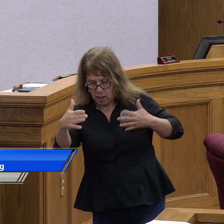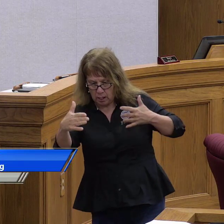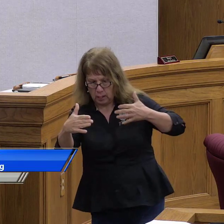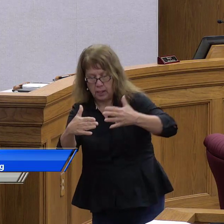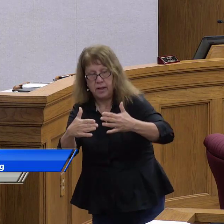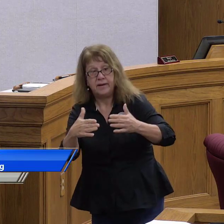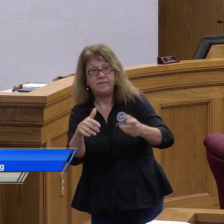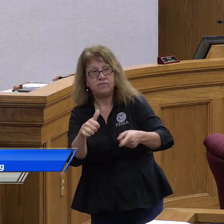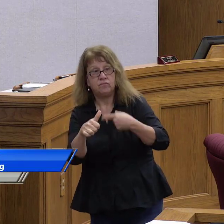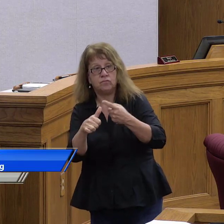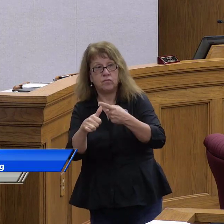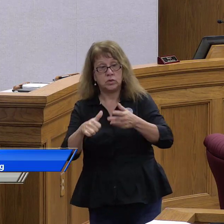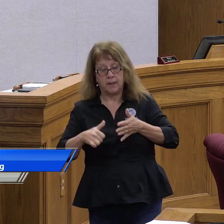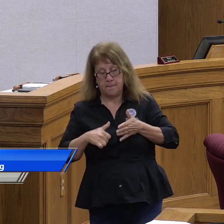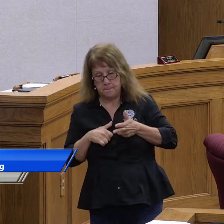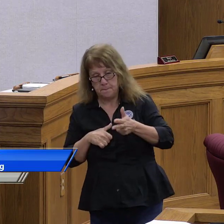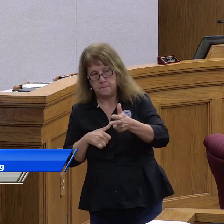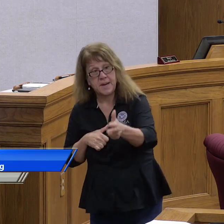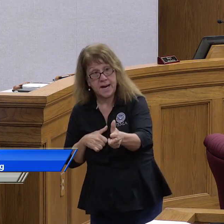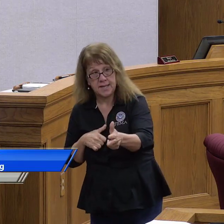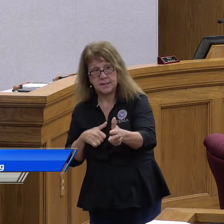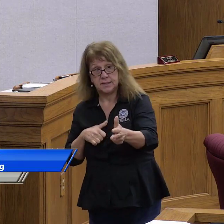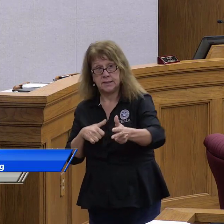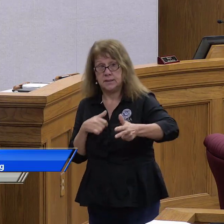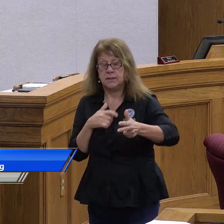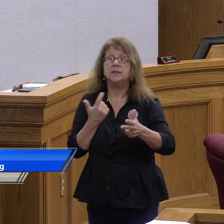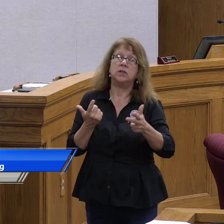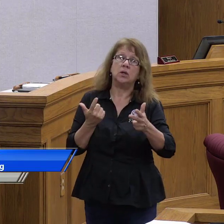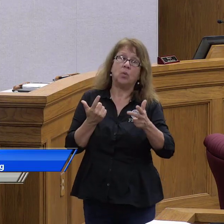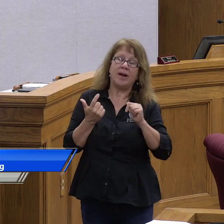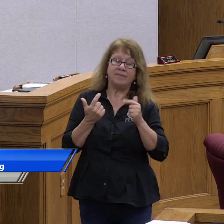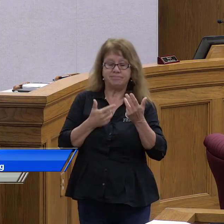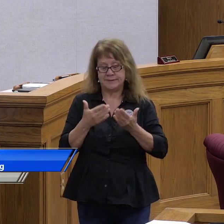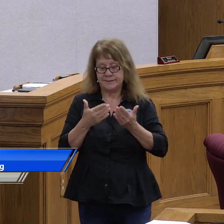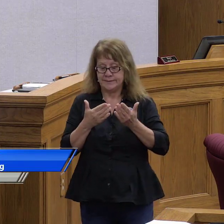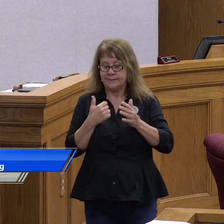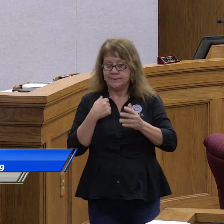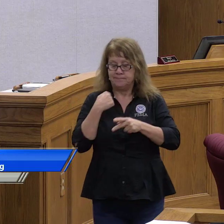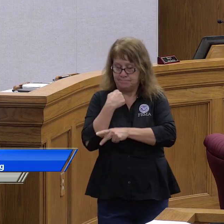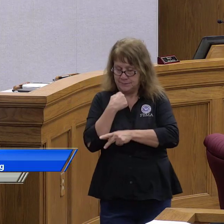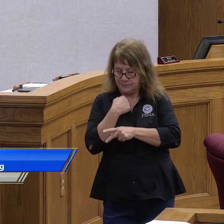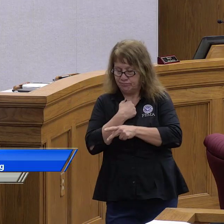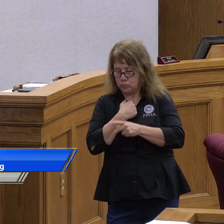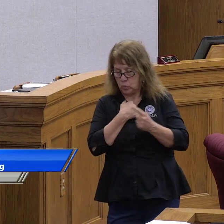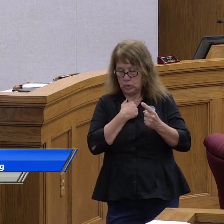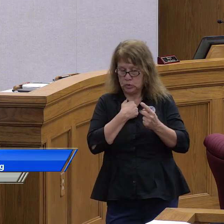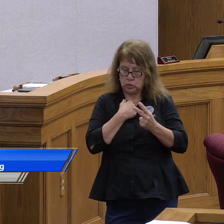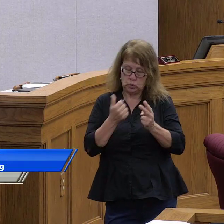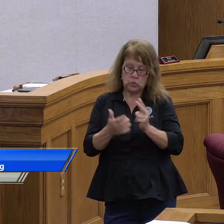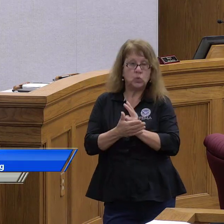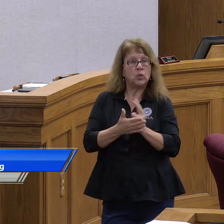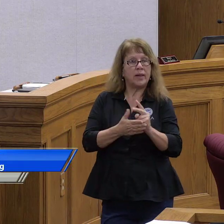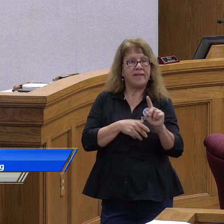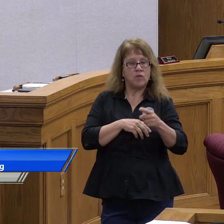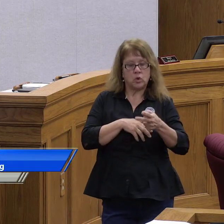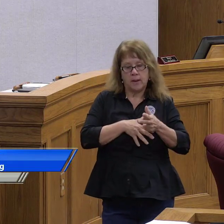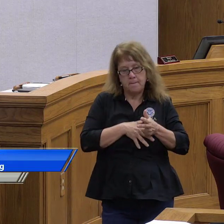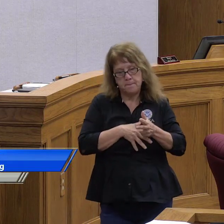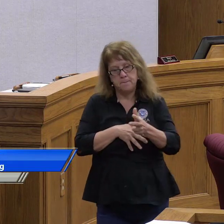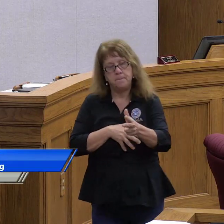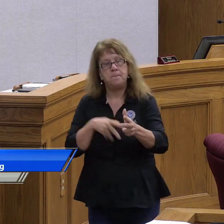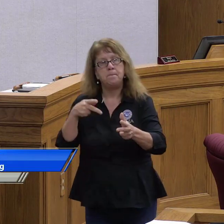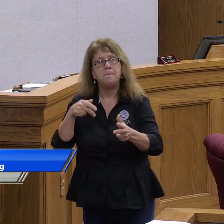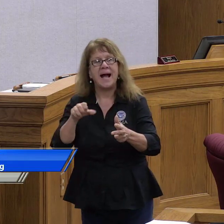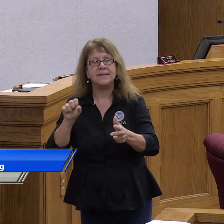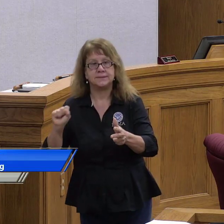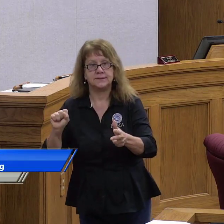but at the parish unincorporated, we at least have a couple more weeks in the first pass. Would encourage everyone